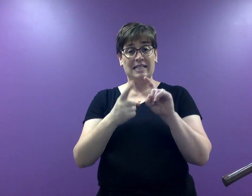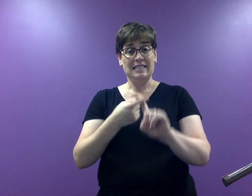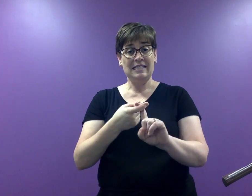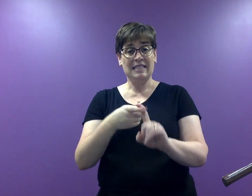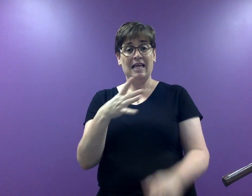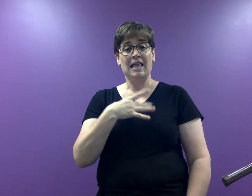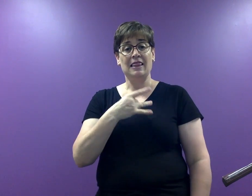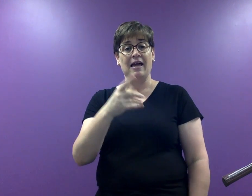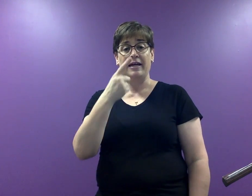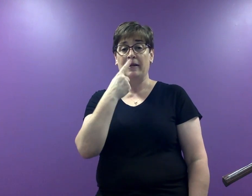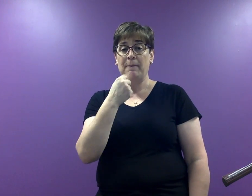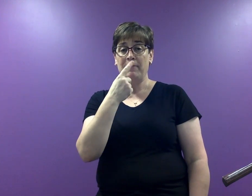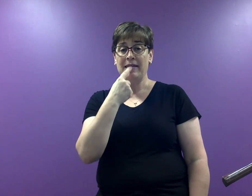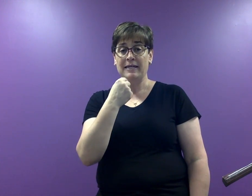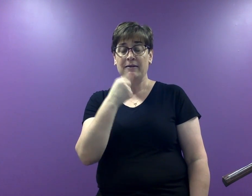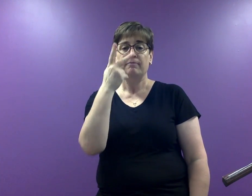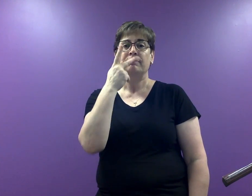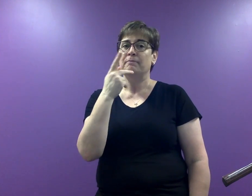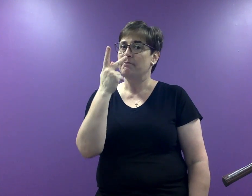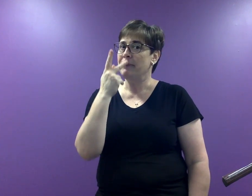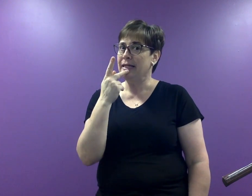friends like pink? Pink.